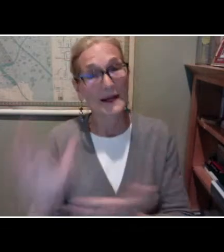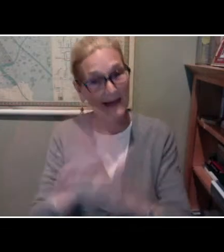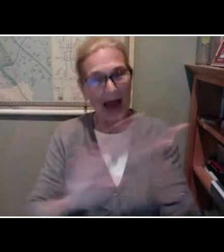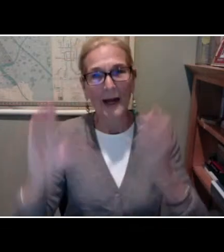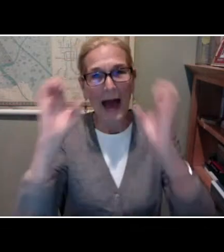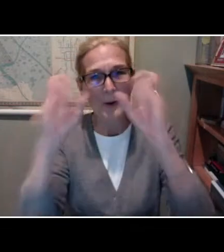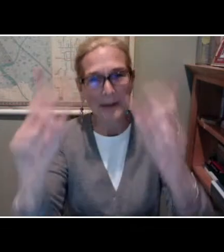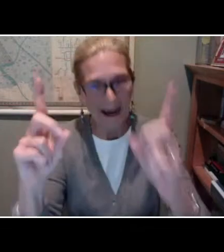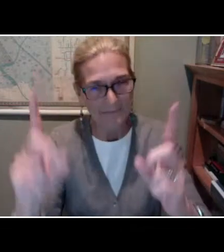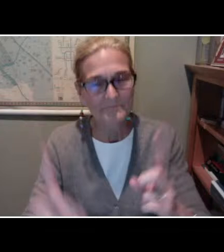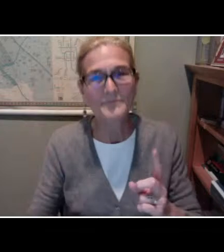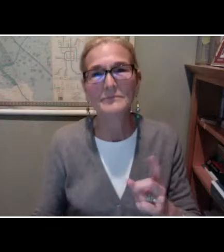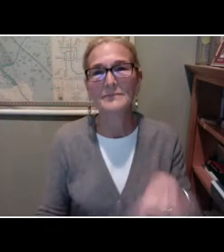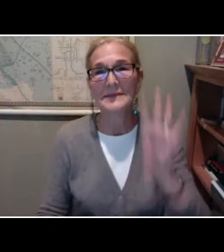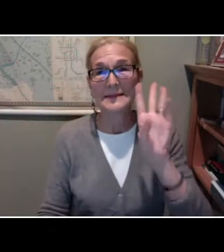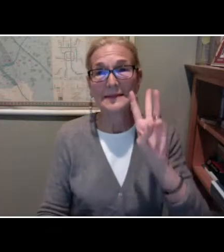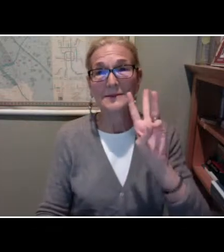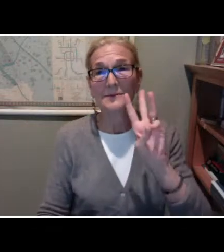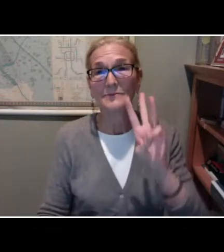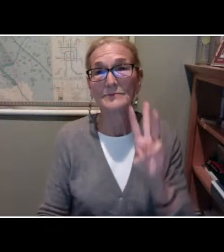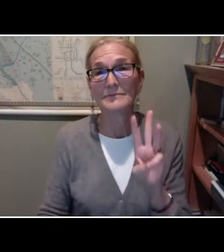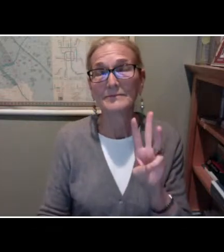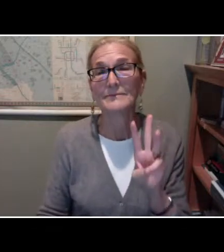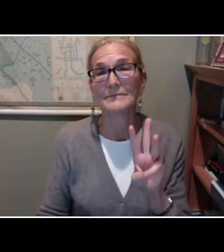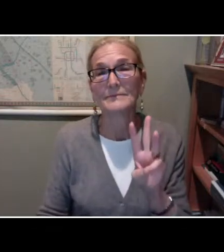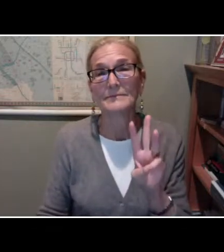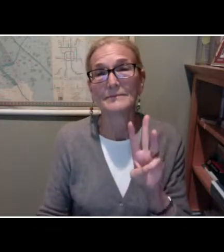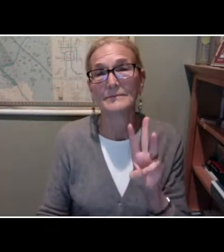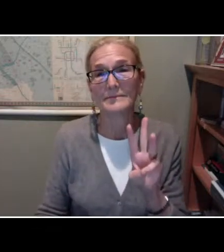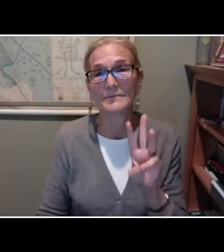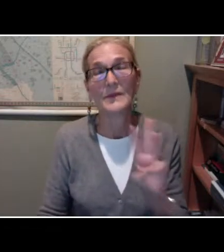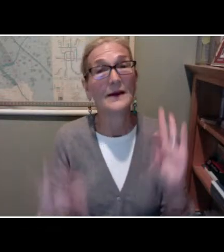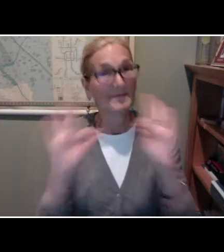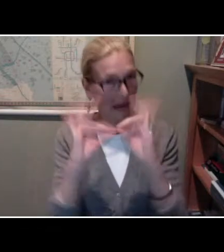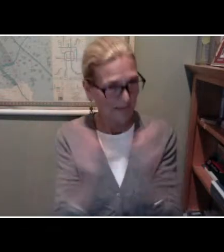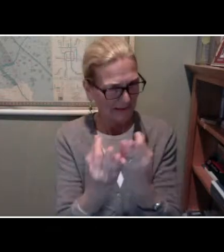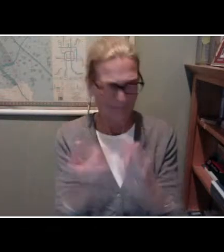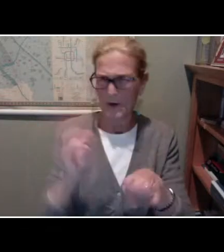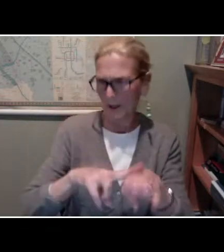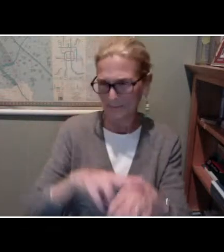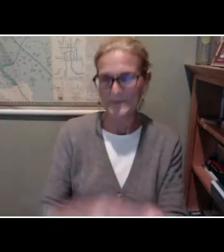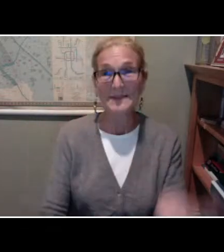teachers. Also the college educators,